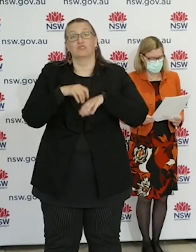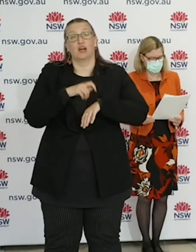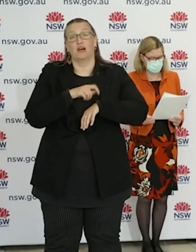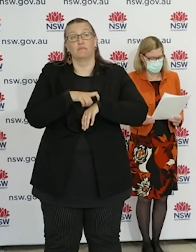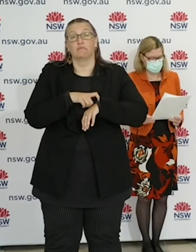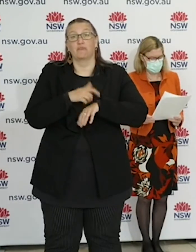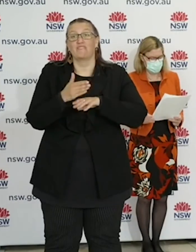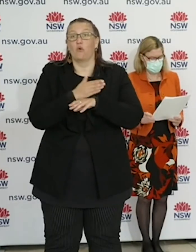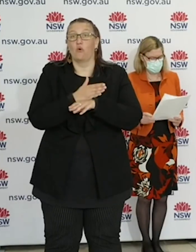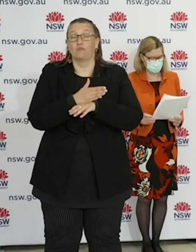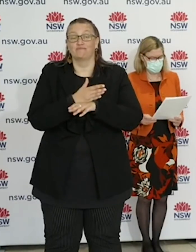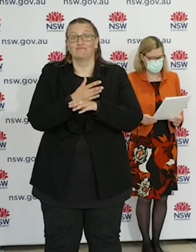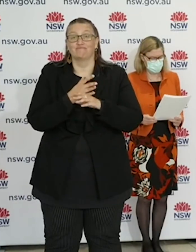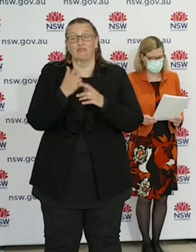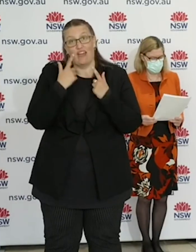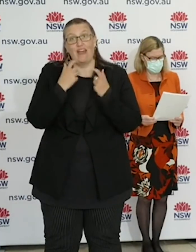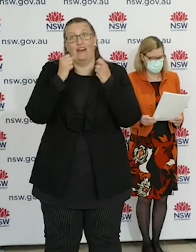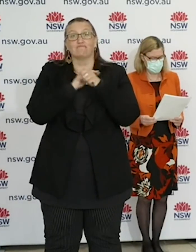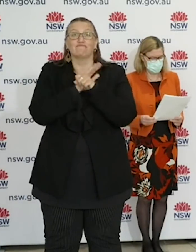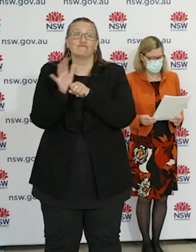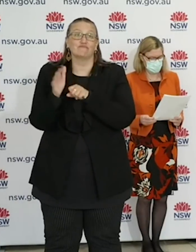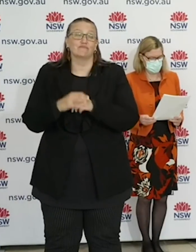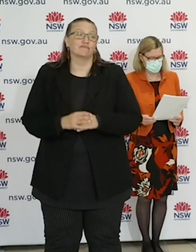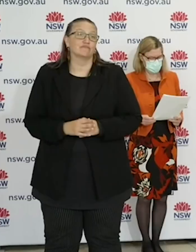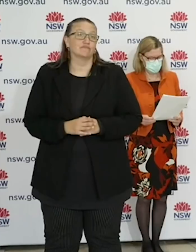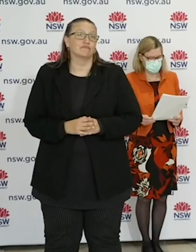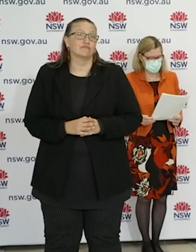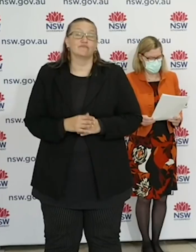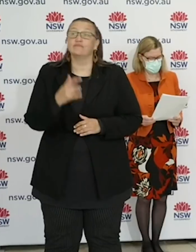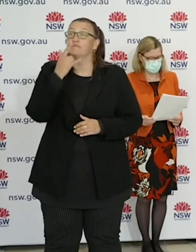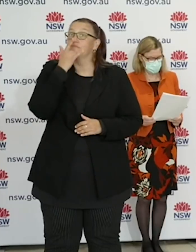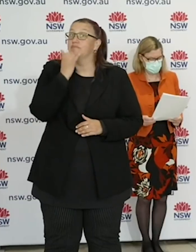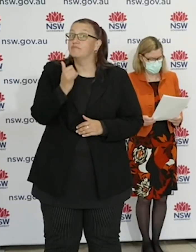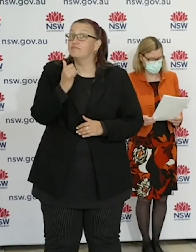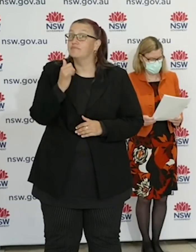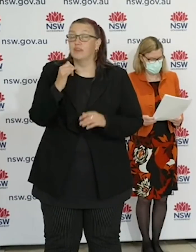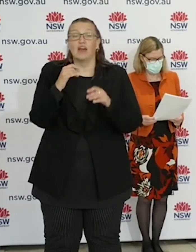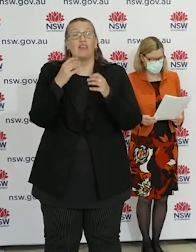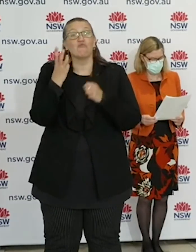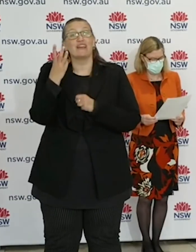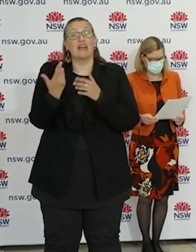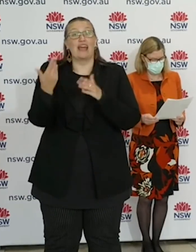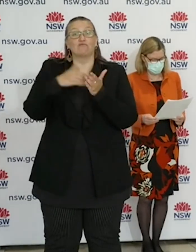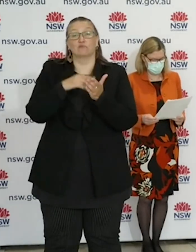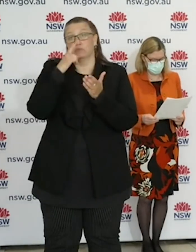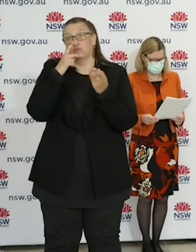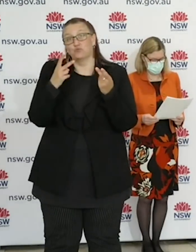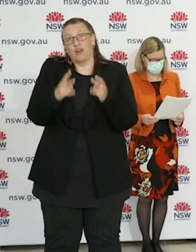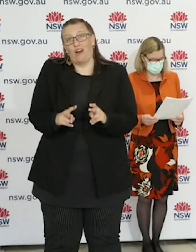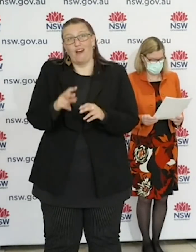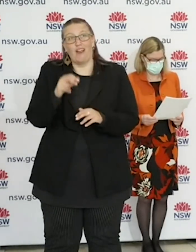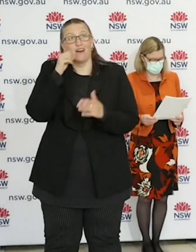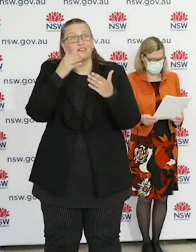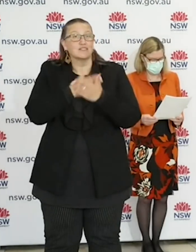Tragically, there were 3 deaths related to the Delta strain overnight or until 8 p.m. last night, and of course we extend our